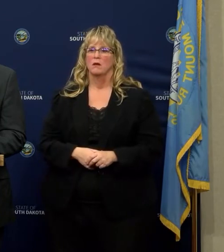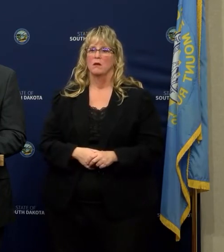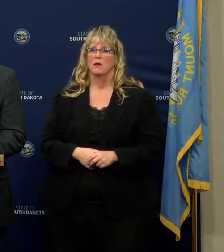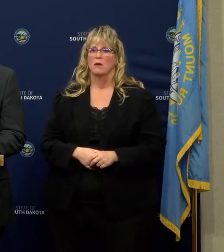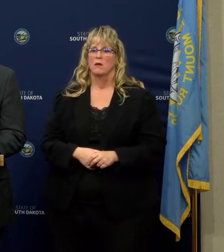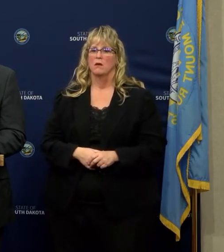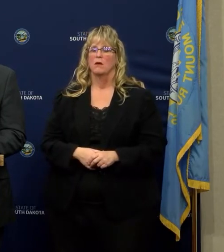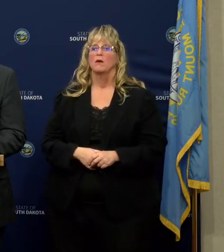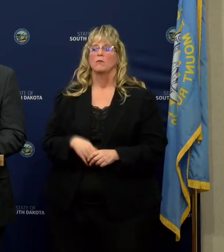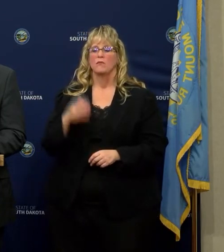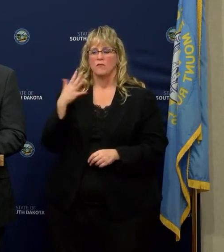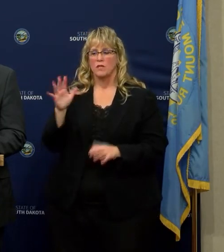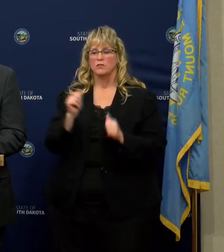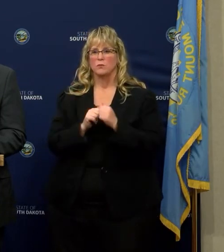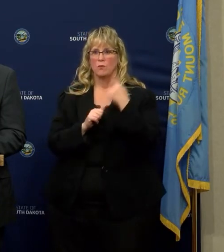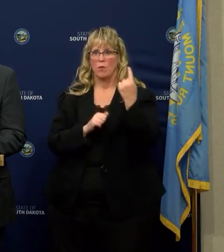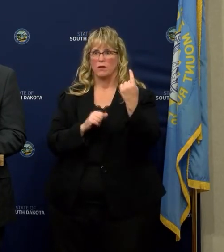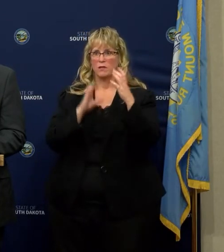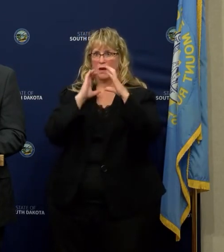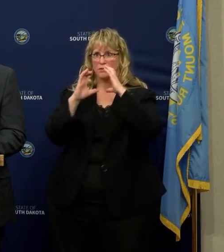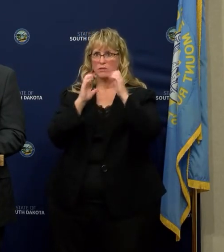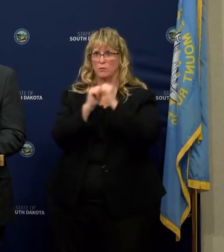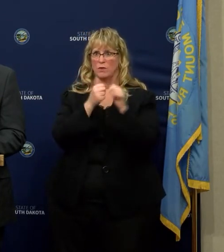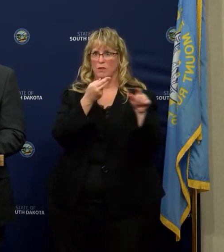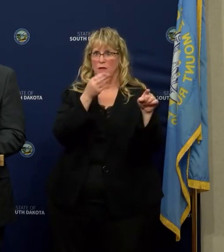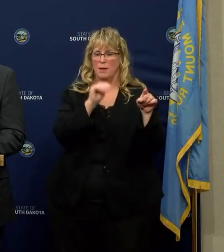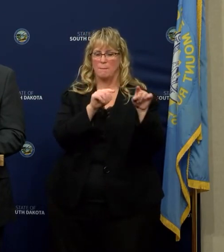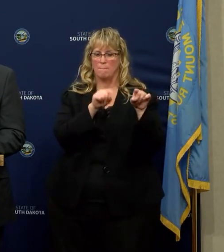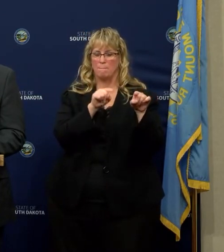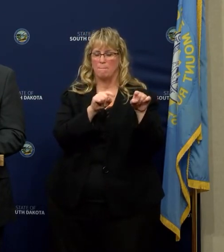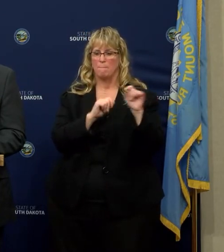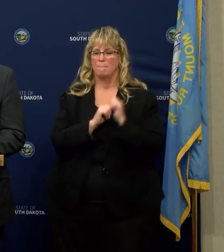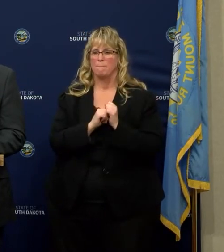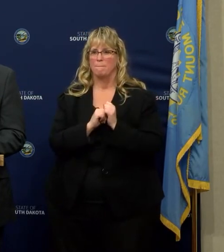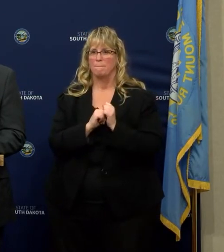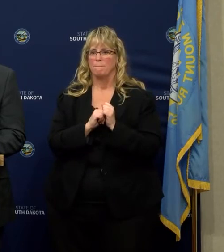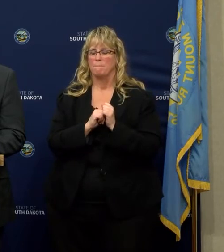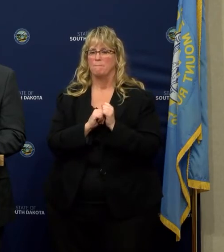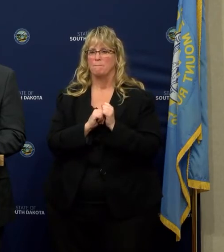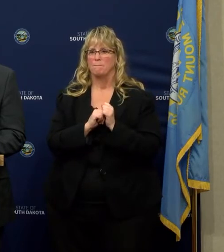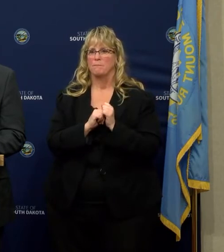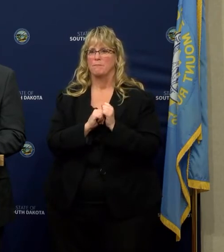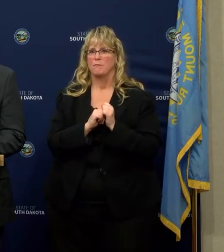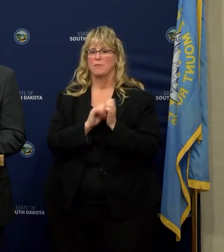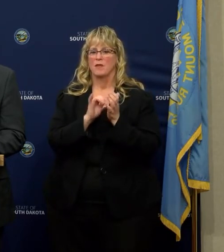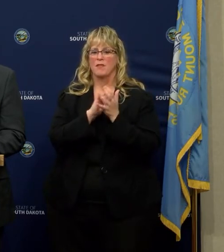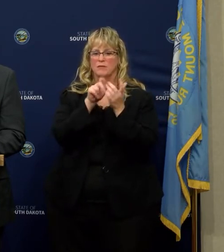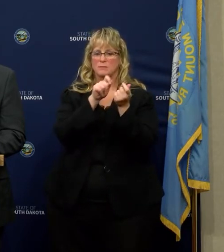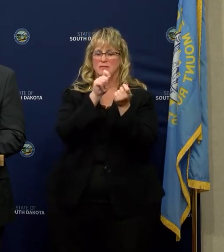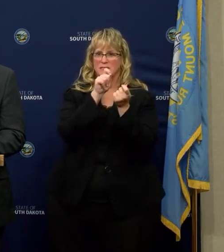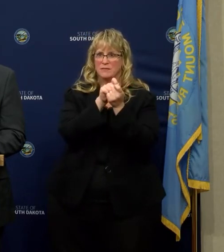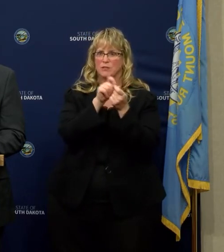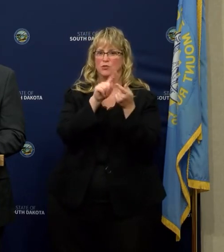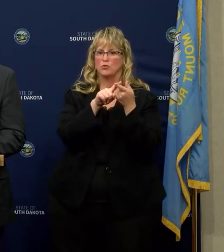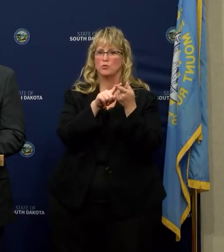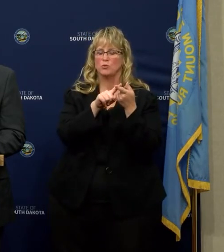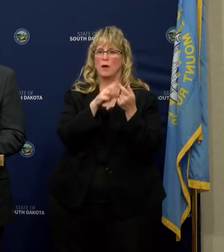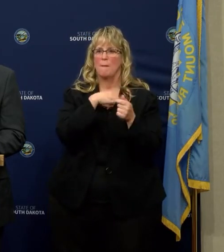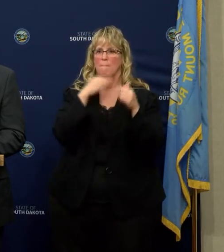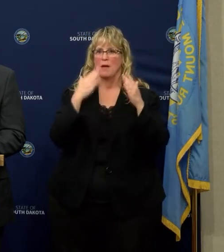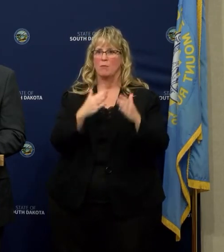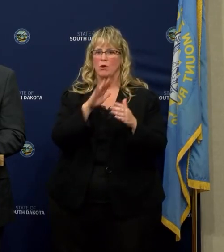one conversation with him. It was in specifically to a tribal member of his that